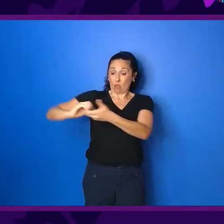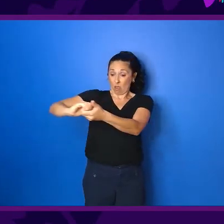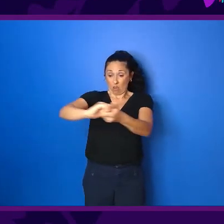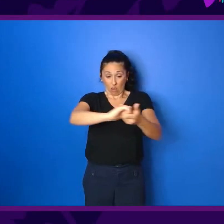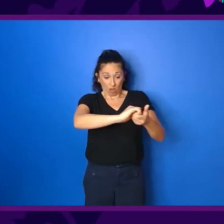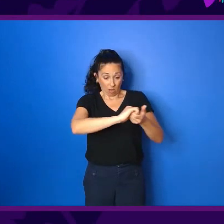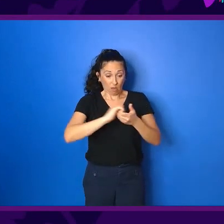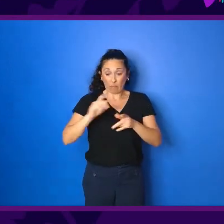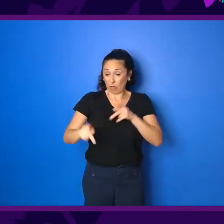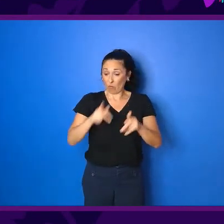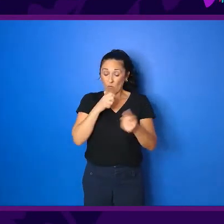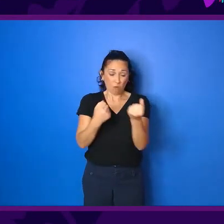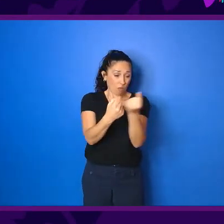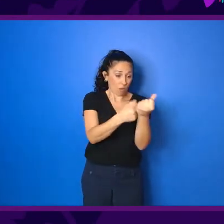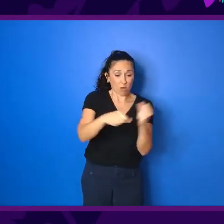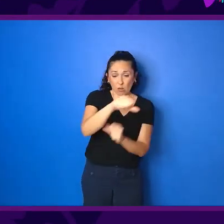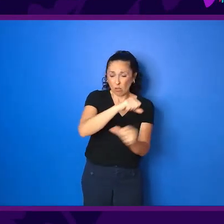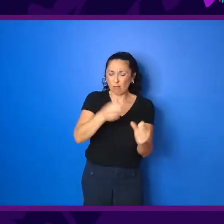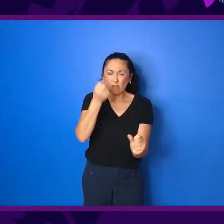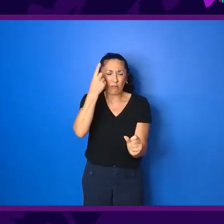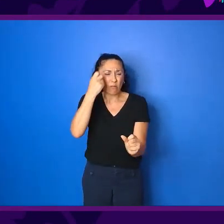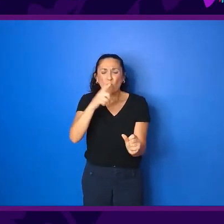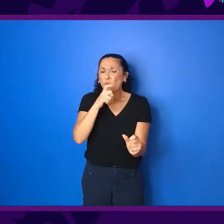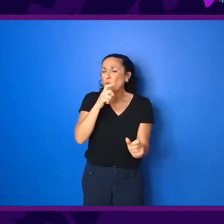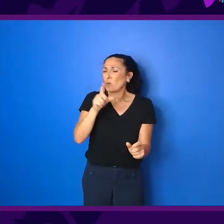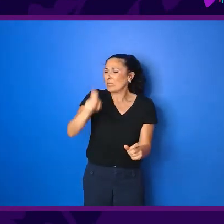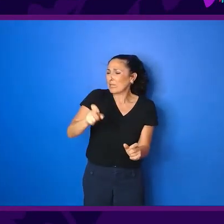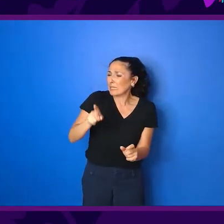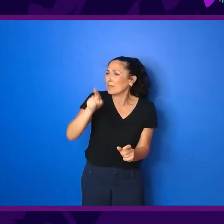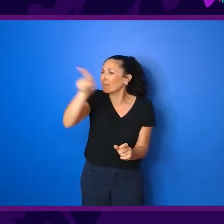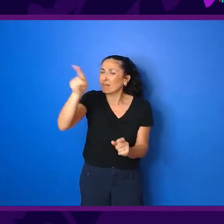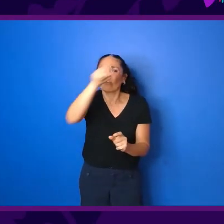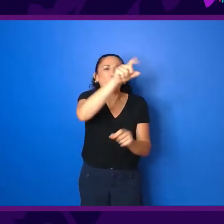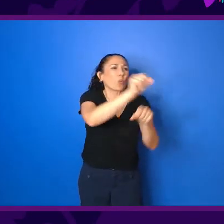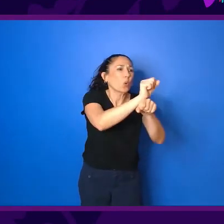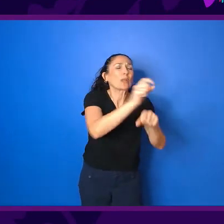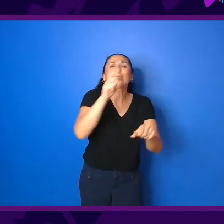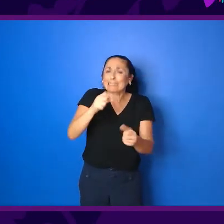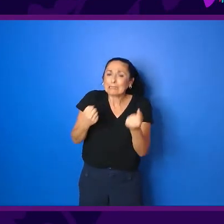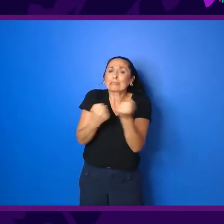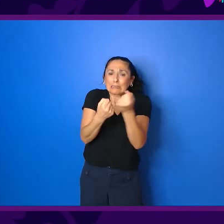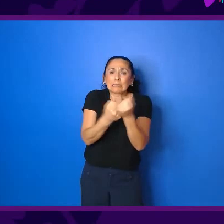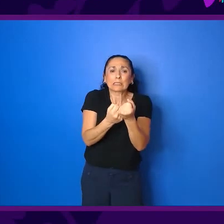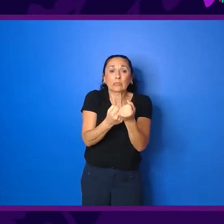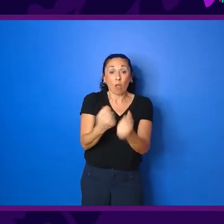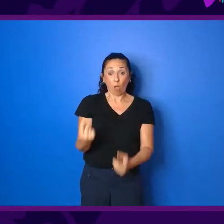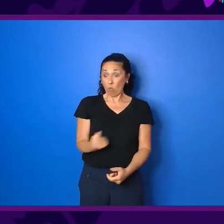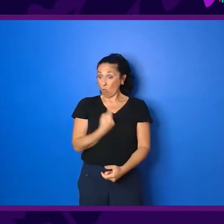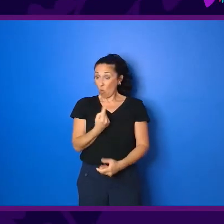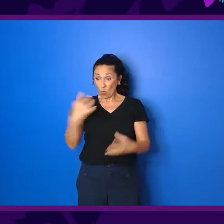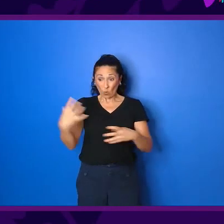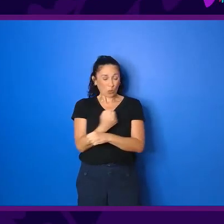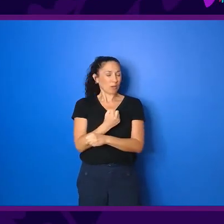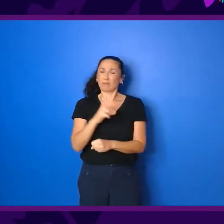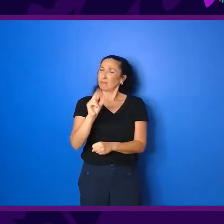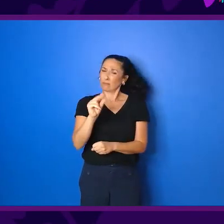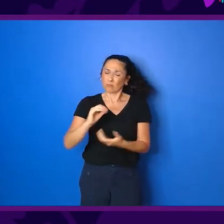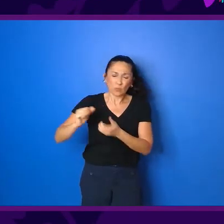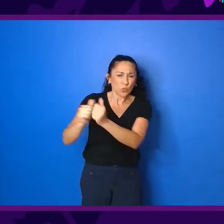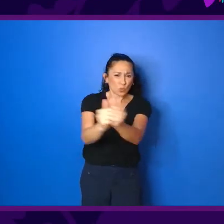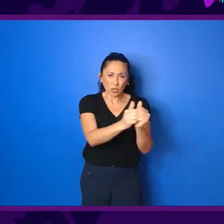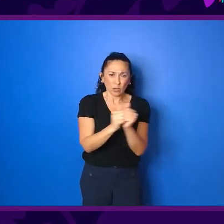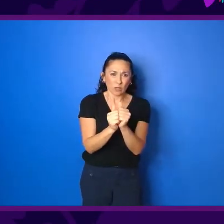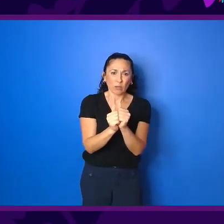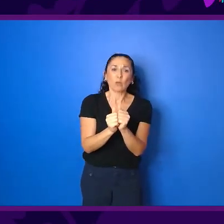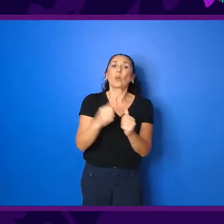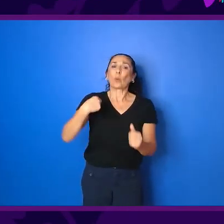and understand that those who put themselves out there need support. We don't win this alone. We win this together. P&G and Hispanic Star estamos